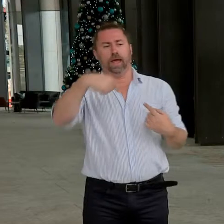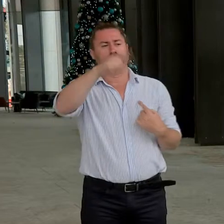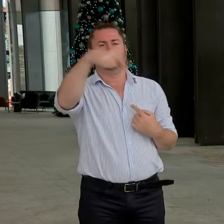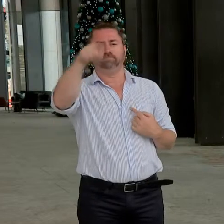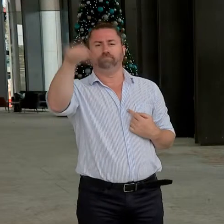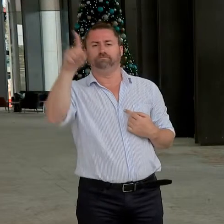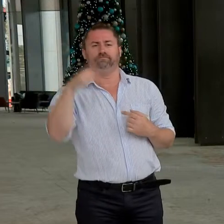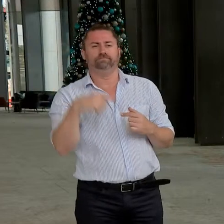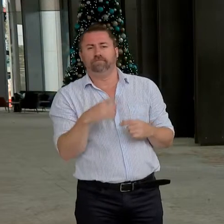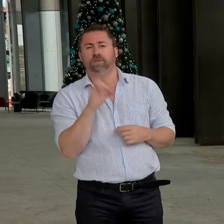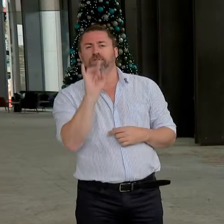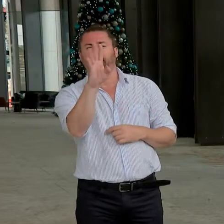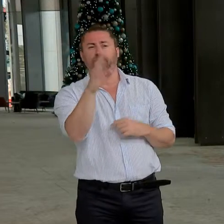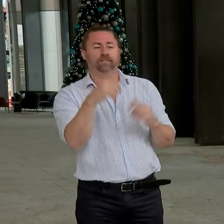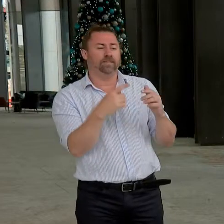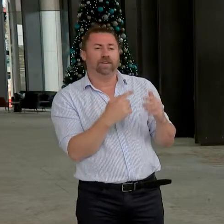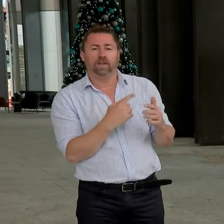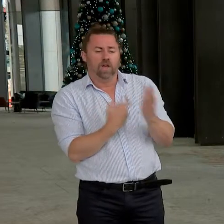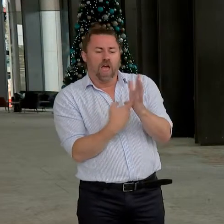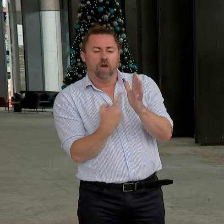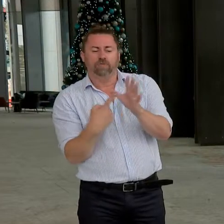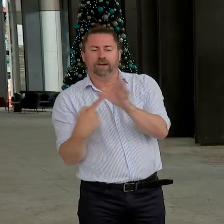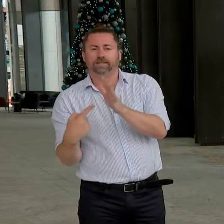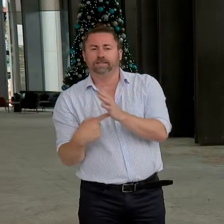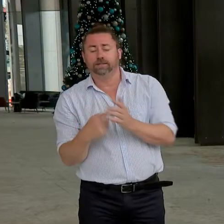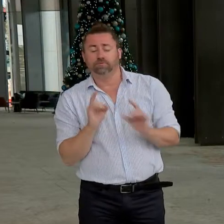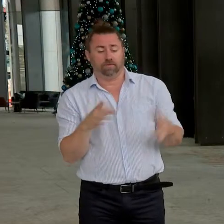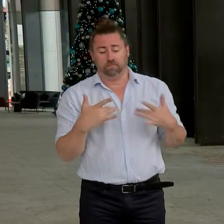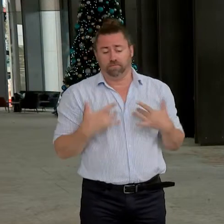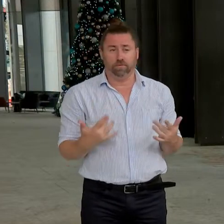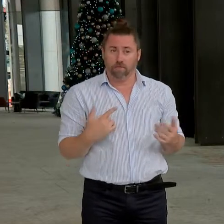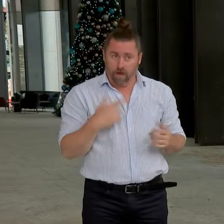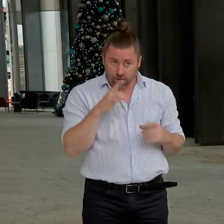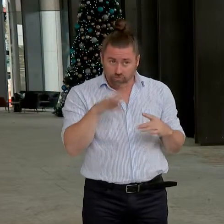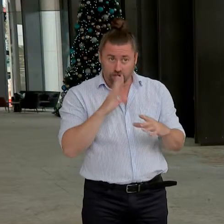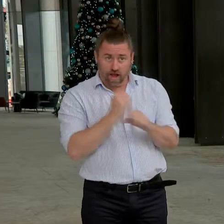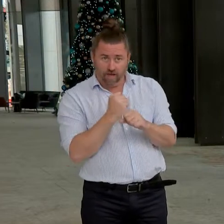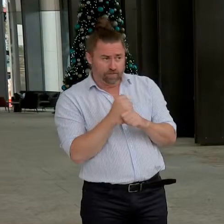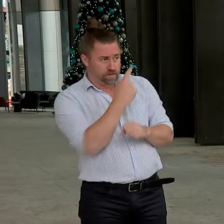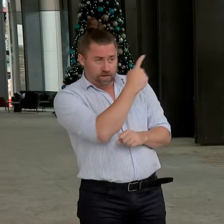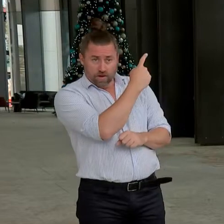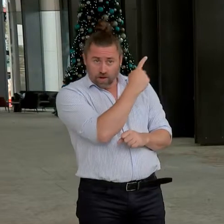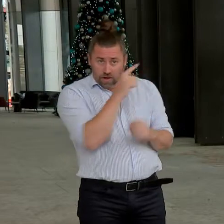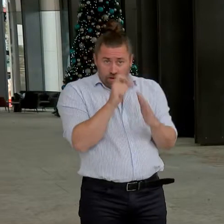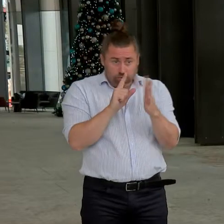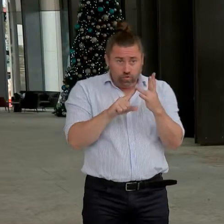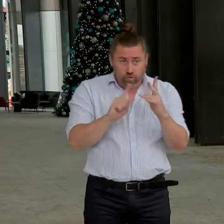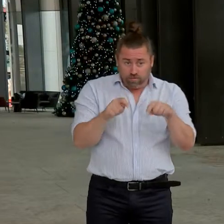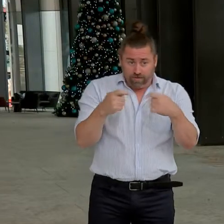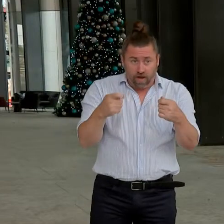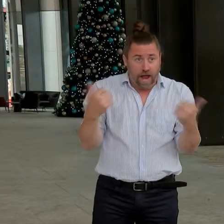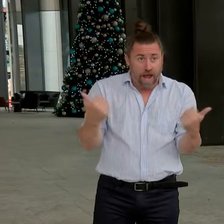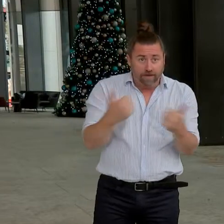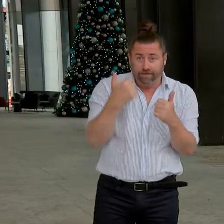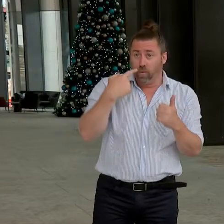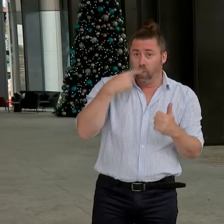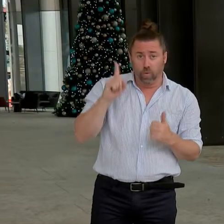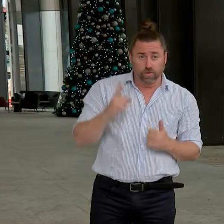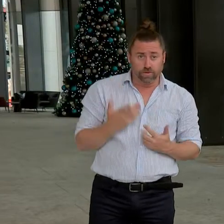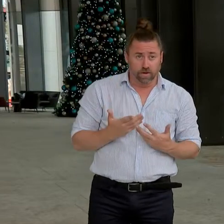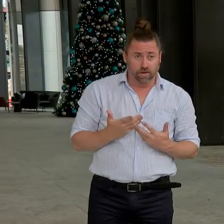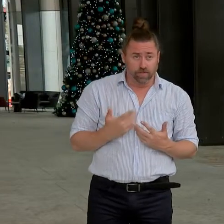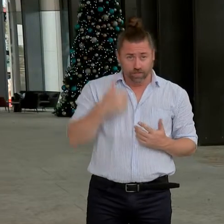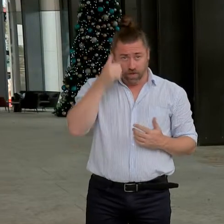arrive. But we want to know, is the Commonwealth making sure there's adequate supply across the country? Because I can say, my